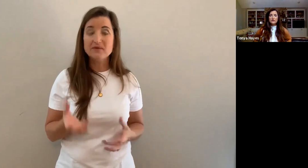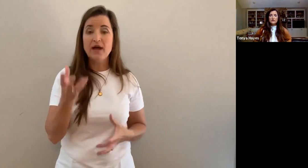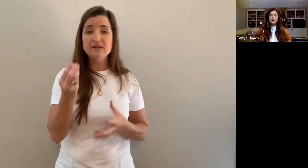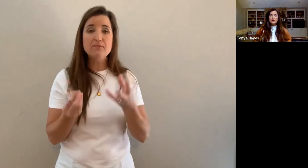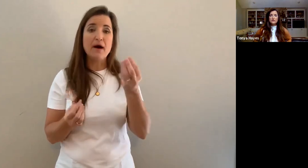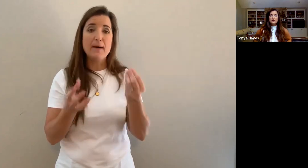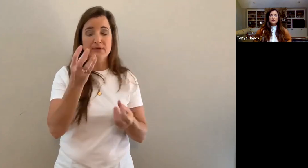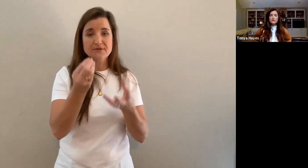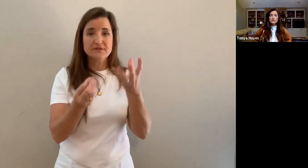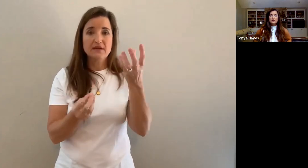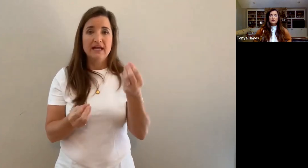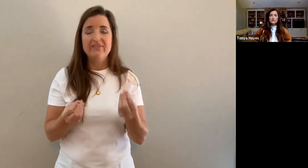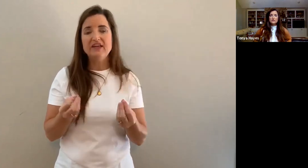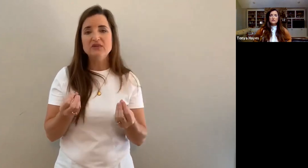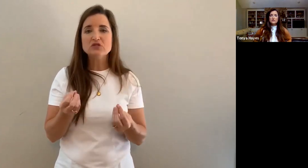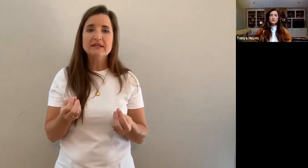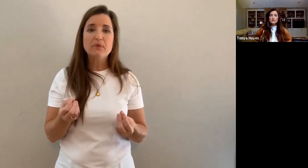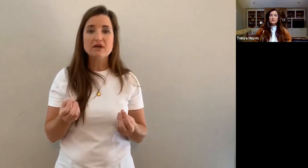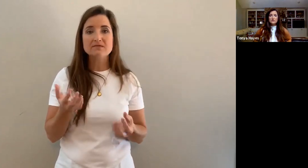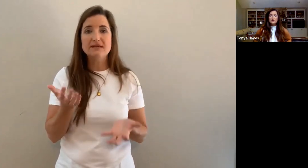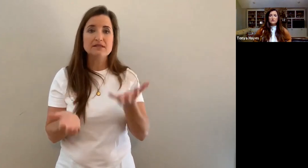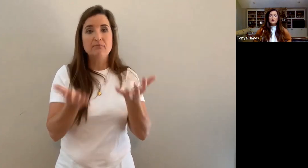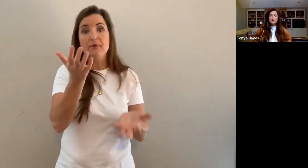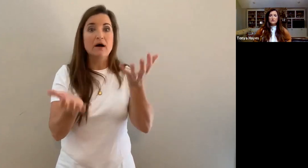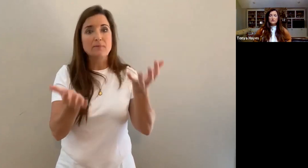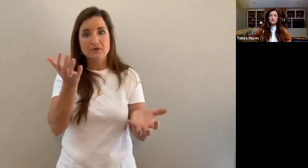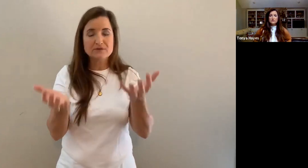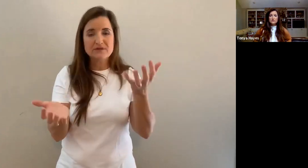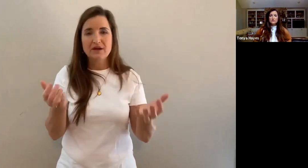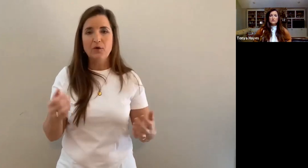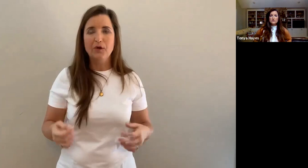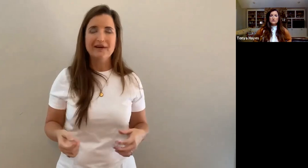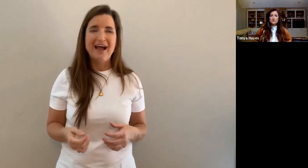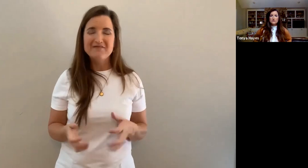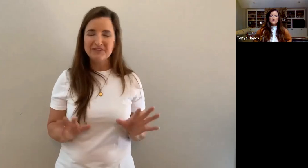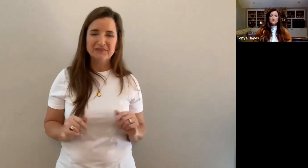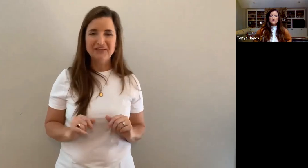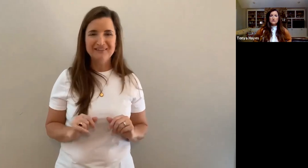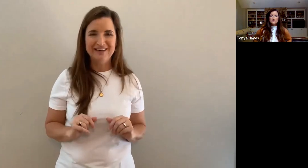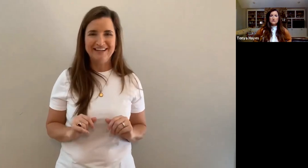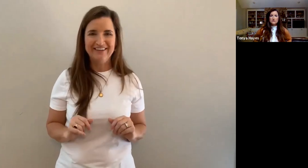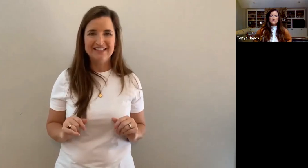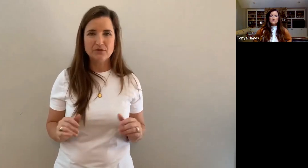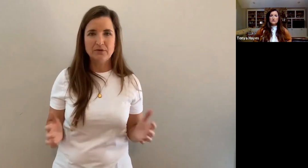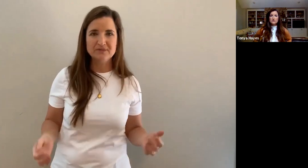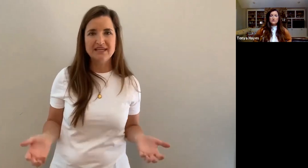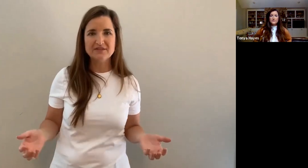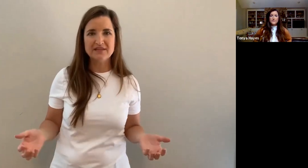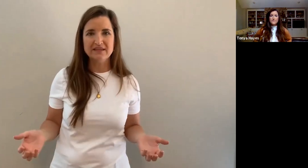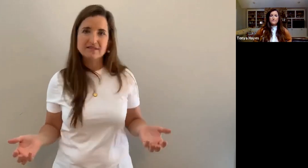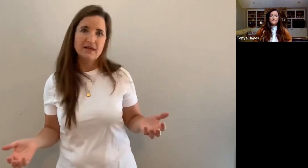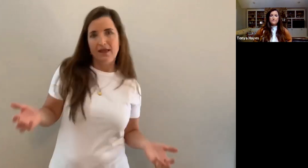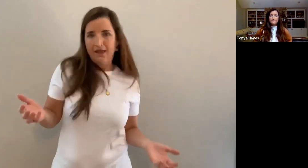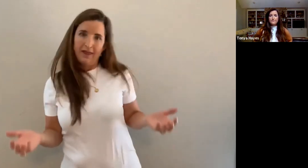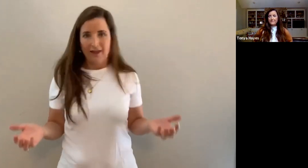with that. So I do bubbles. And they usually approximate to bubbles. Or I have one little kid right now, he's doing bubbles. He